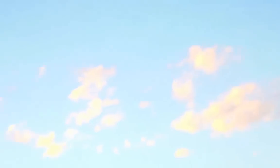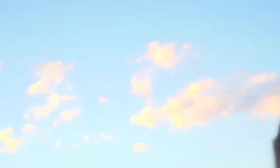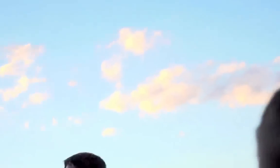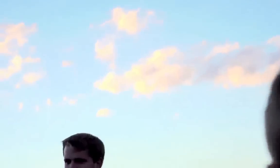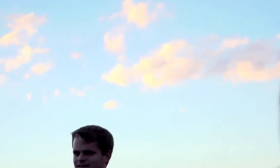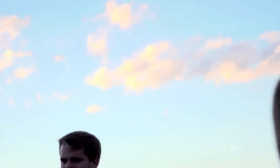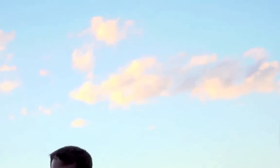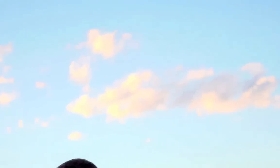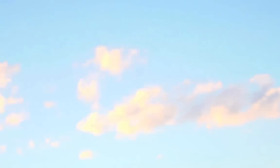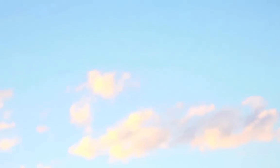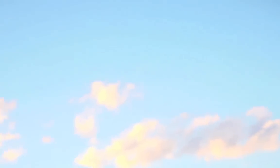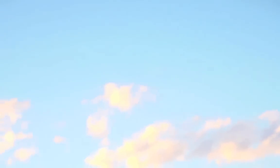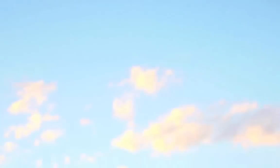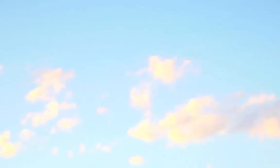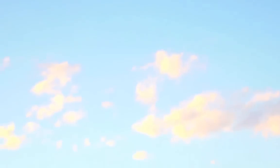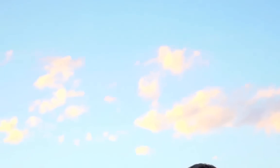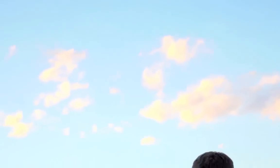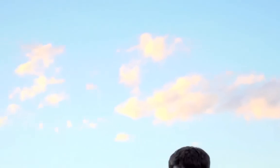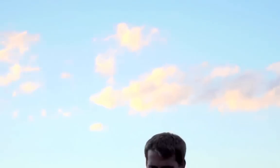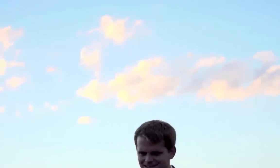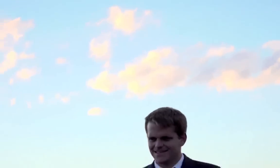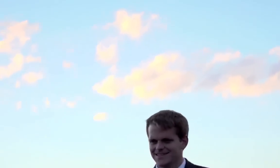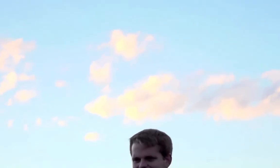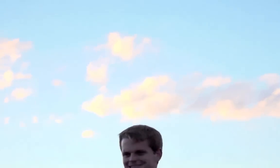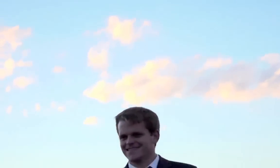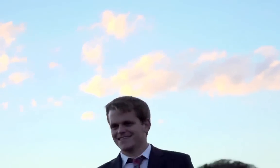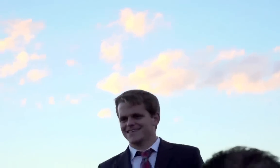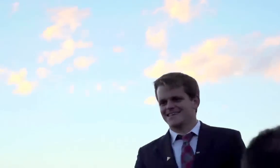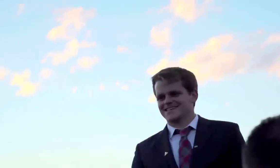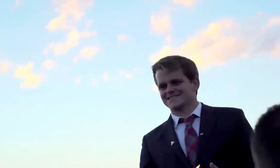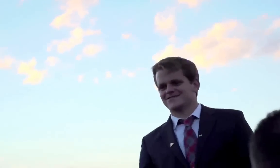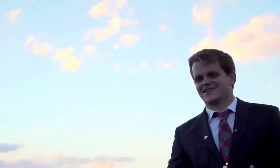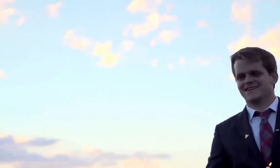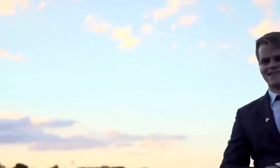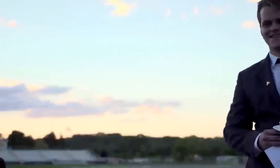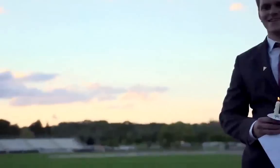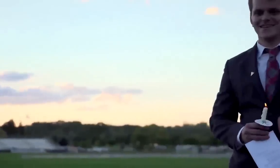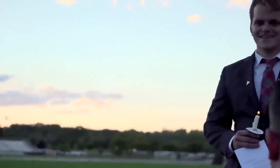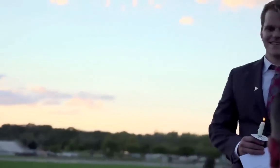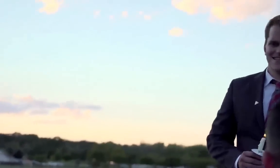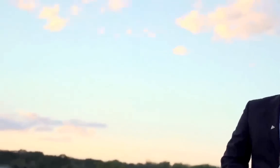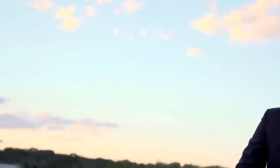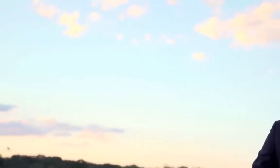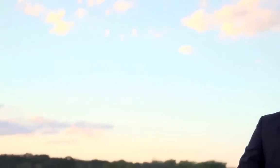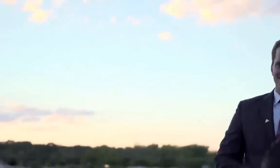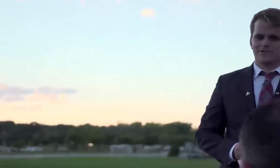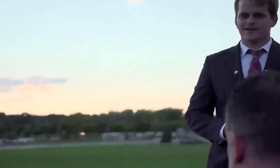I wasn't as. Hold on a second. Right. It's fine.